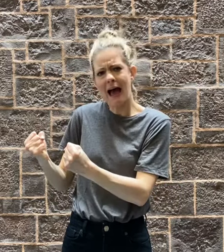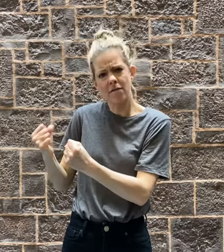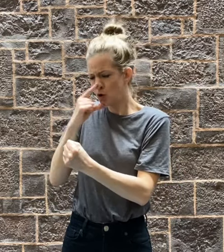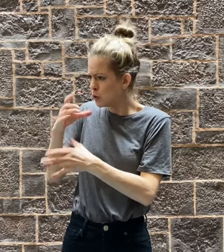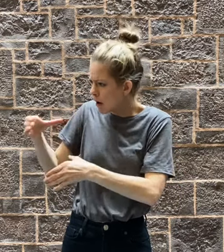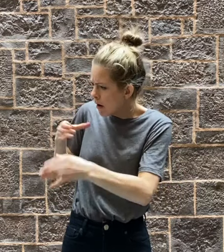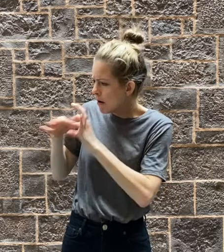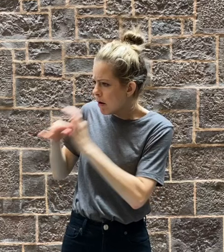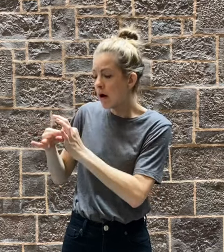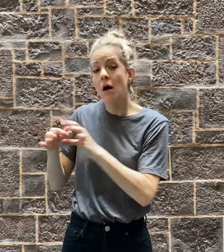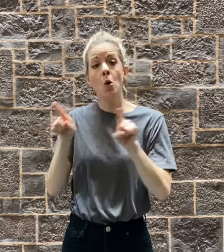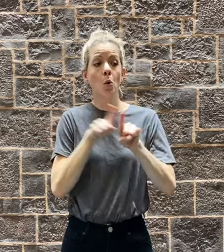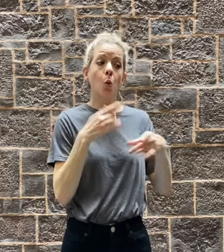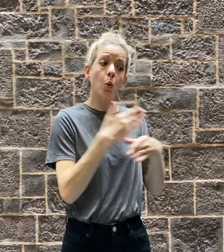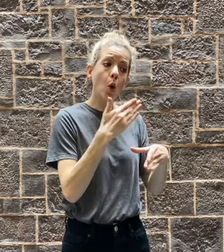who are